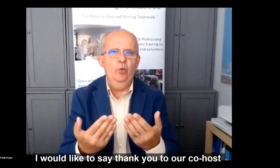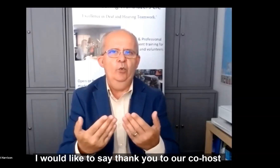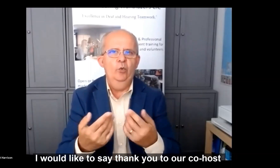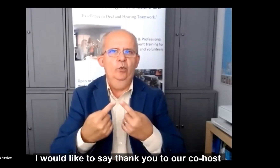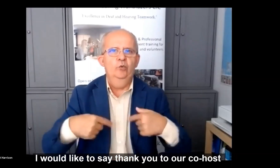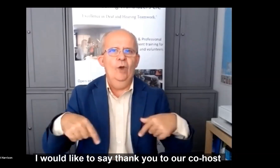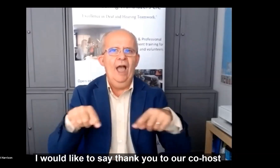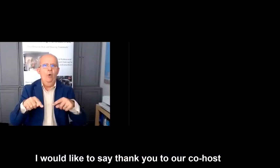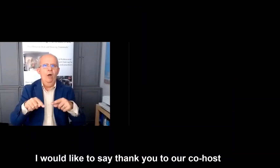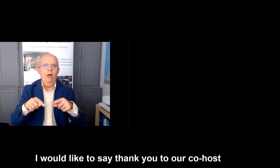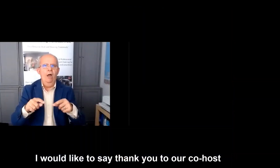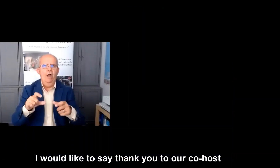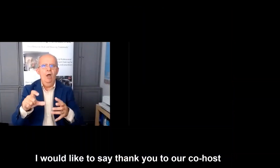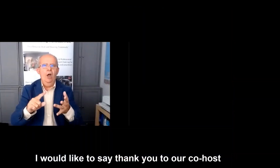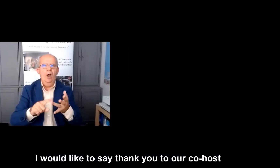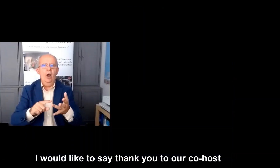I would like to say a thank you